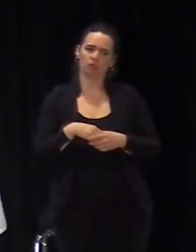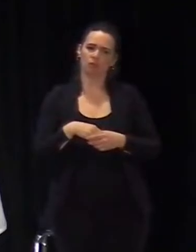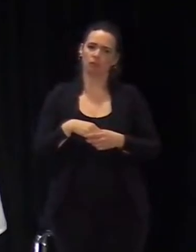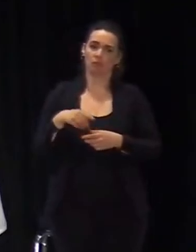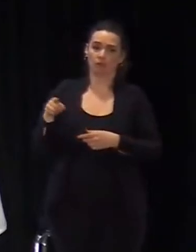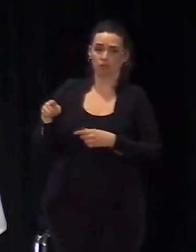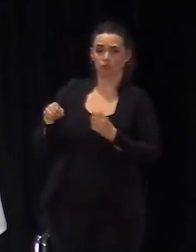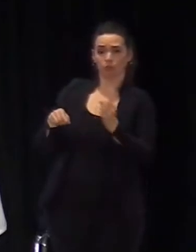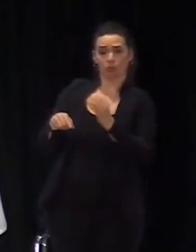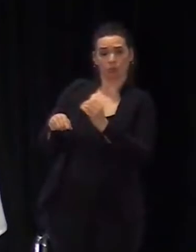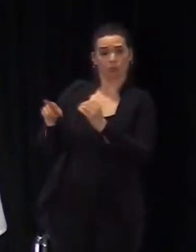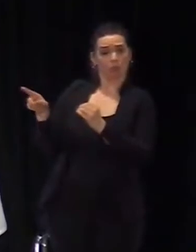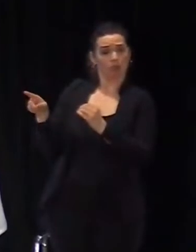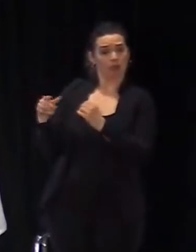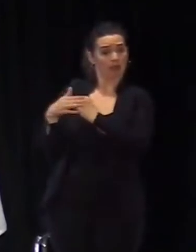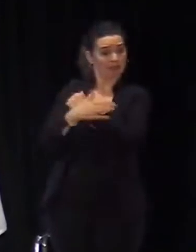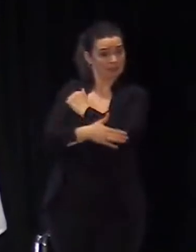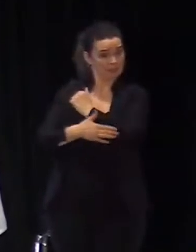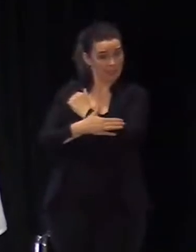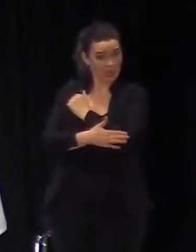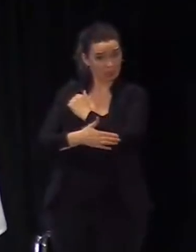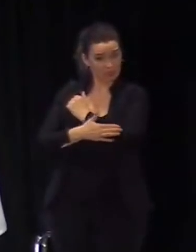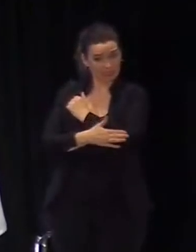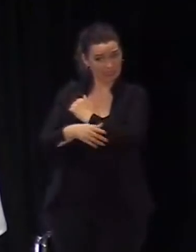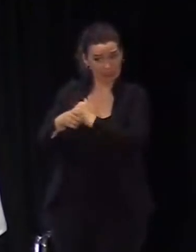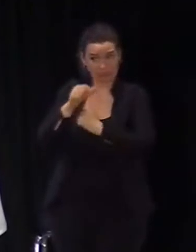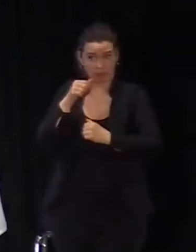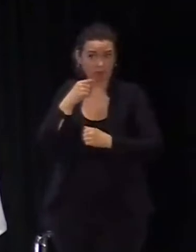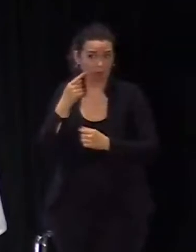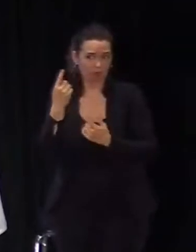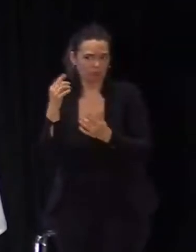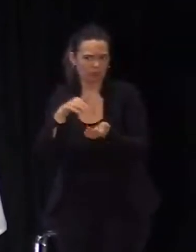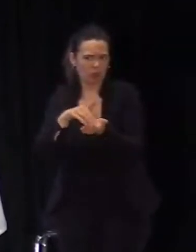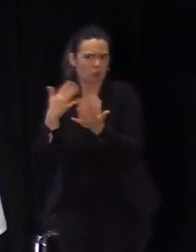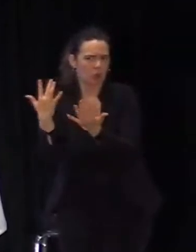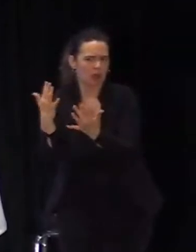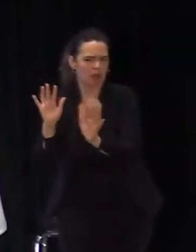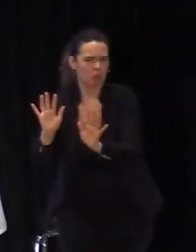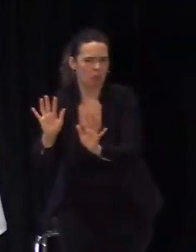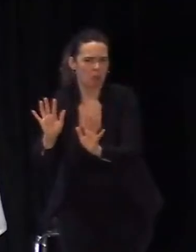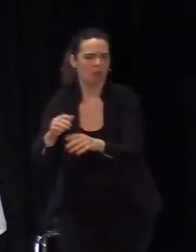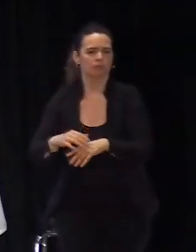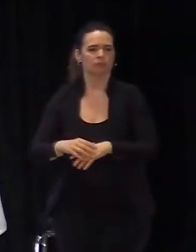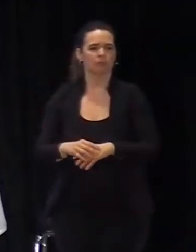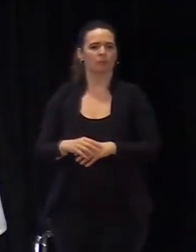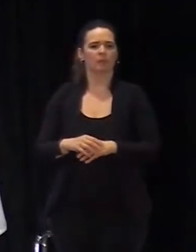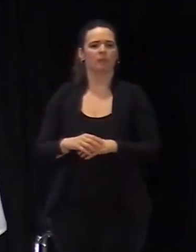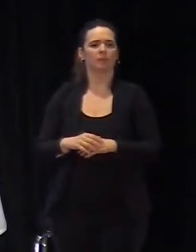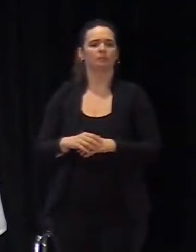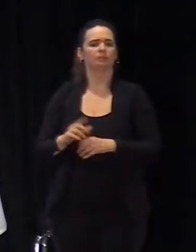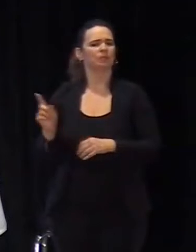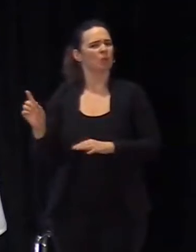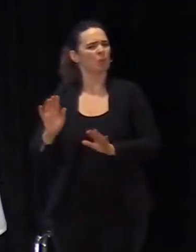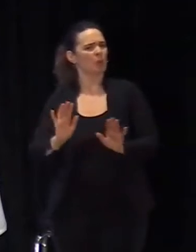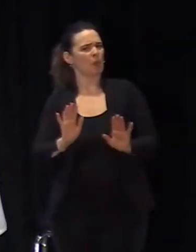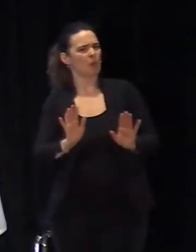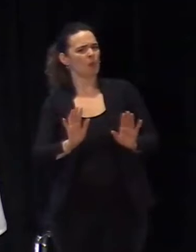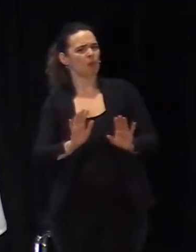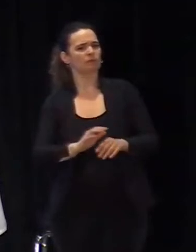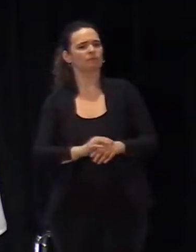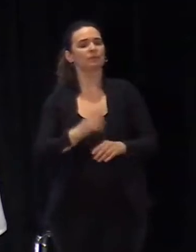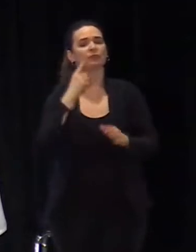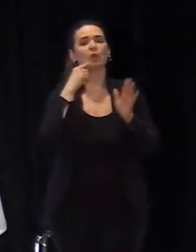Right? Why would they not give a doctor's note? Basically, you're saying, if I have diabetes, doctor, can you please write on a piece of paper confirming I have diabetes?